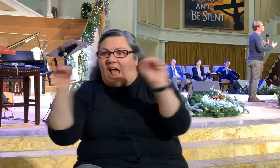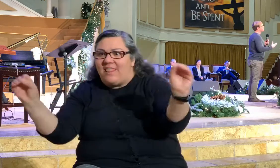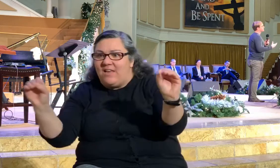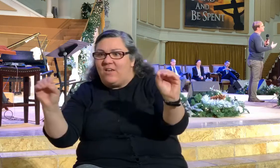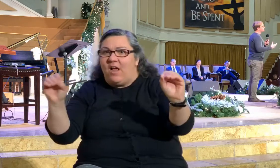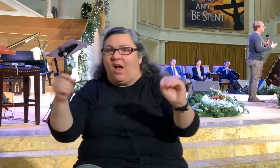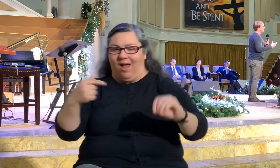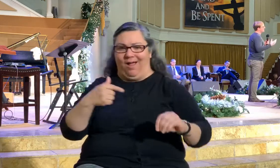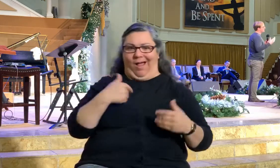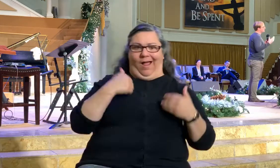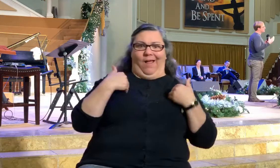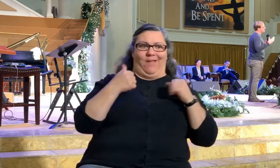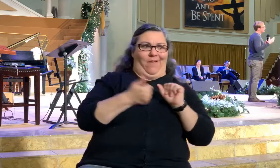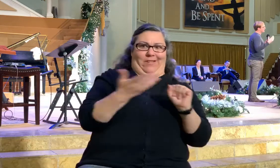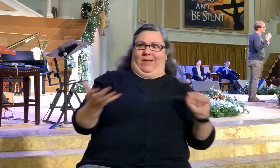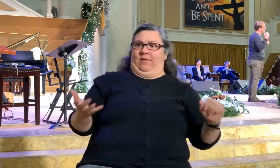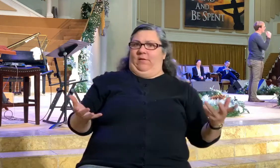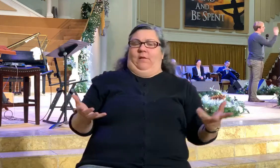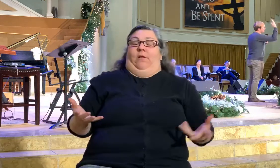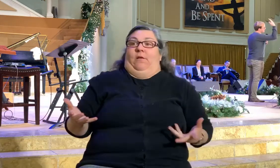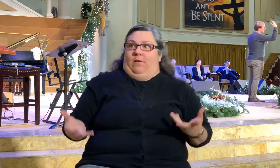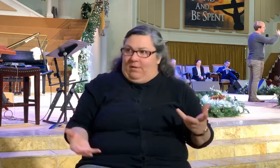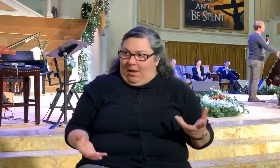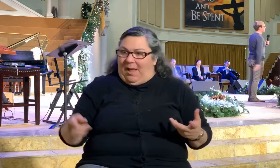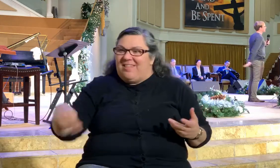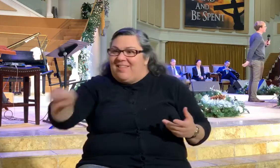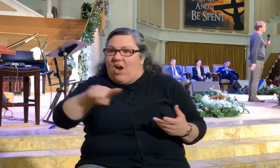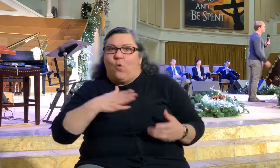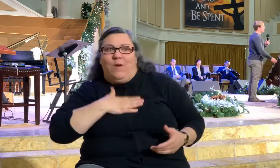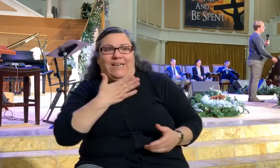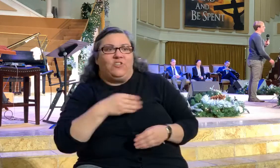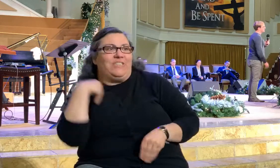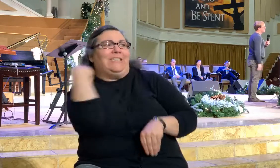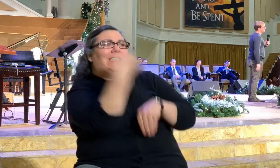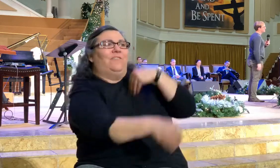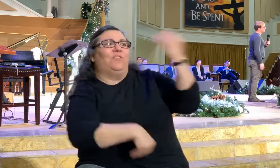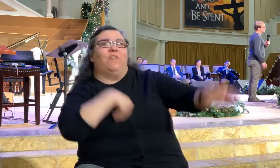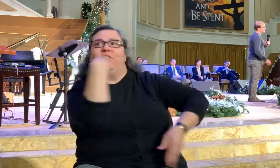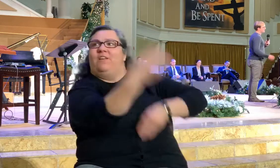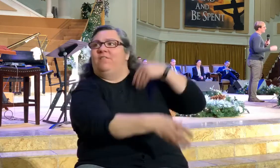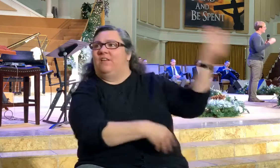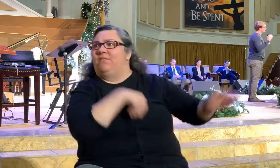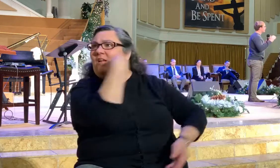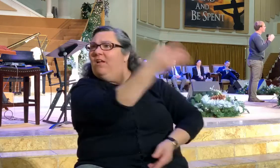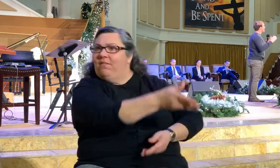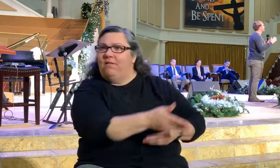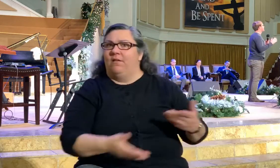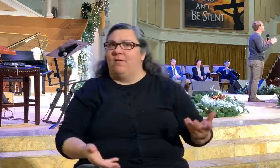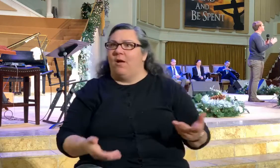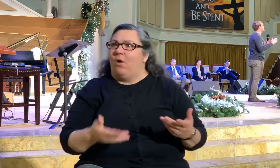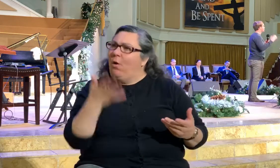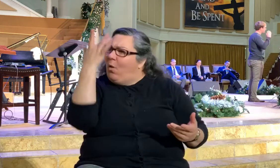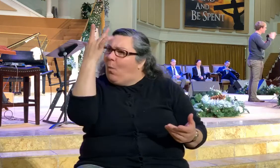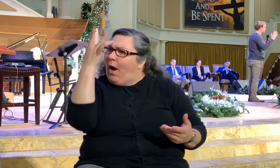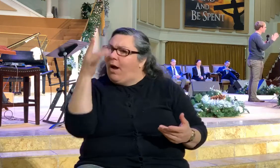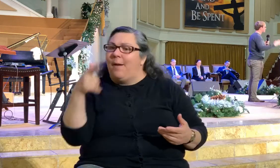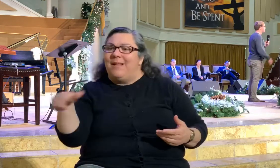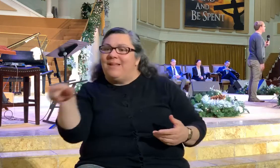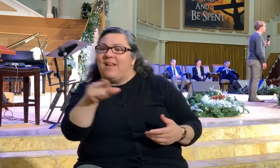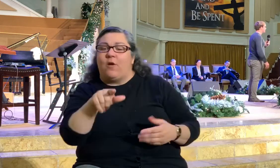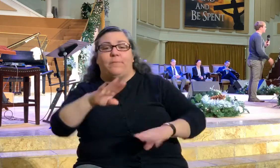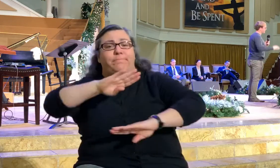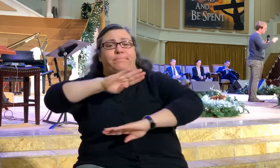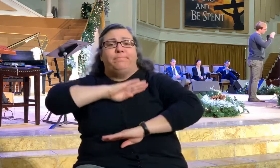everything. And it makes you just want to give everything you have just to them. Because they are so happy with